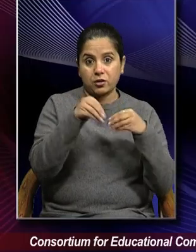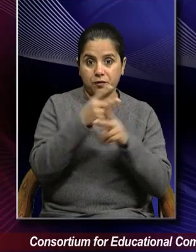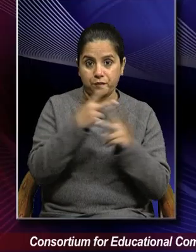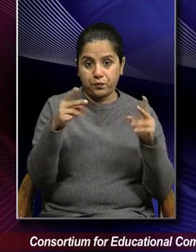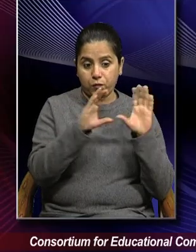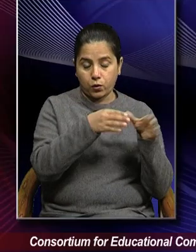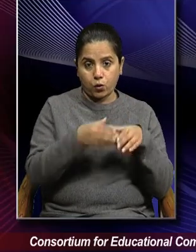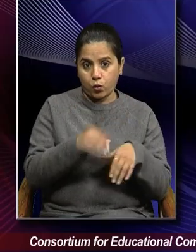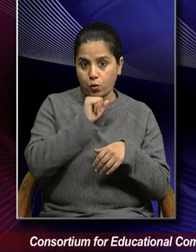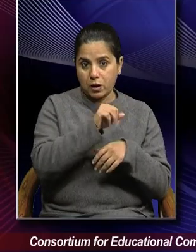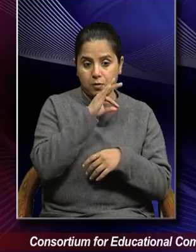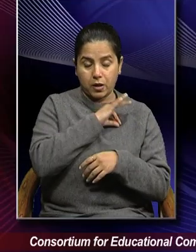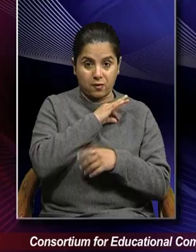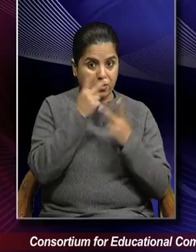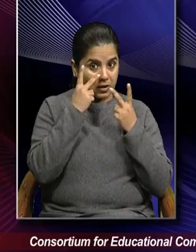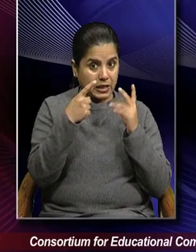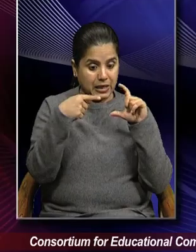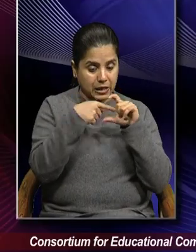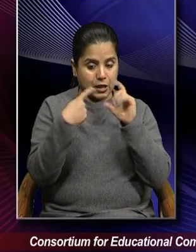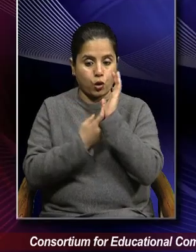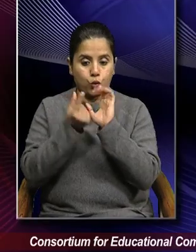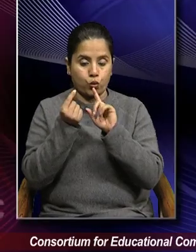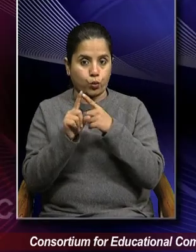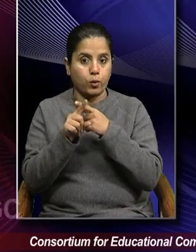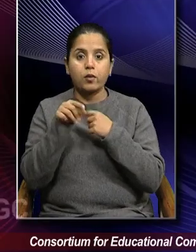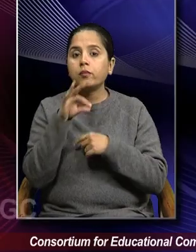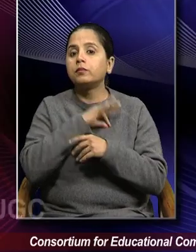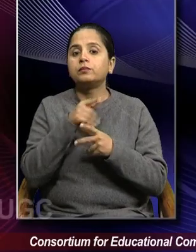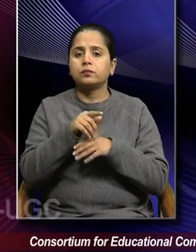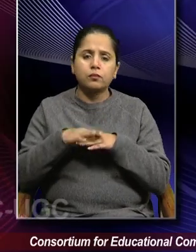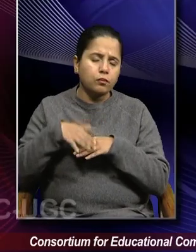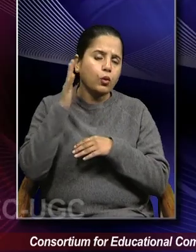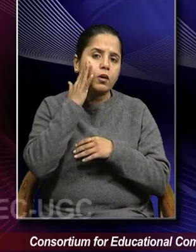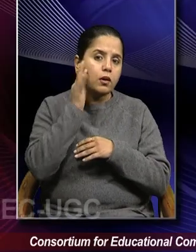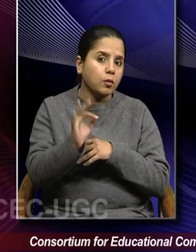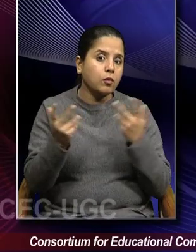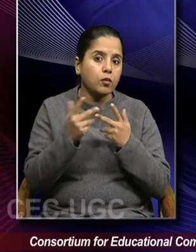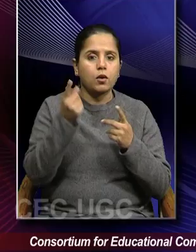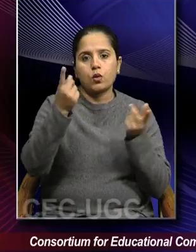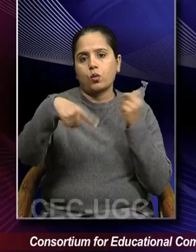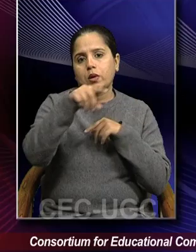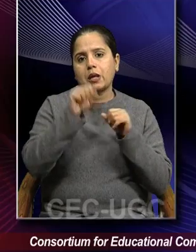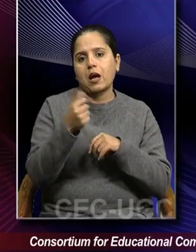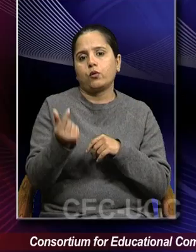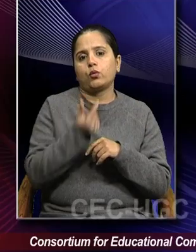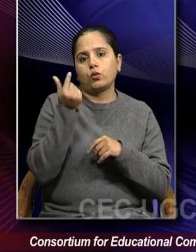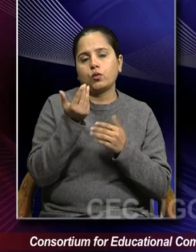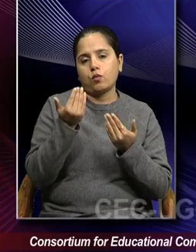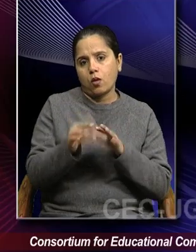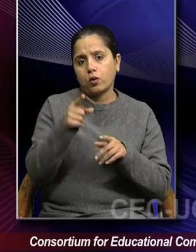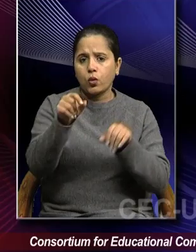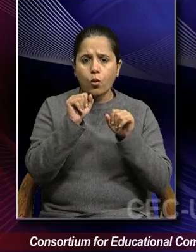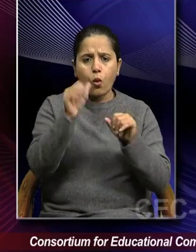the benefits of this e-rupee, the most significant part of it is that you can make use of it according to